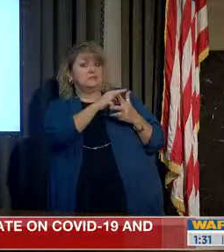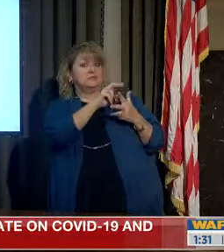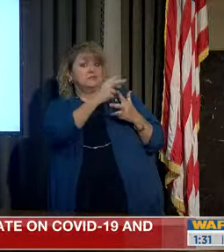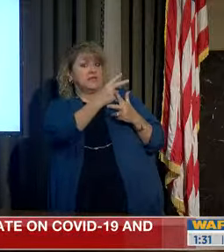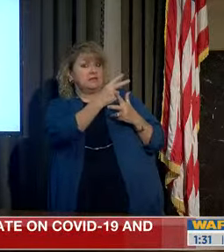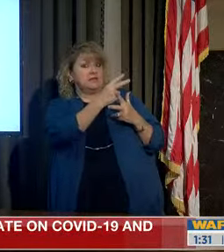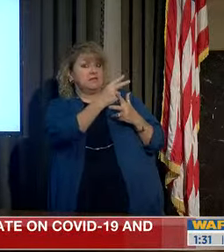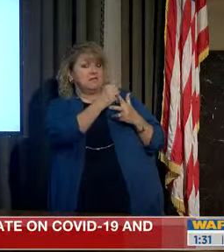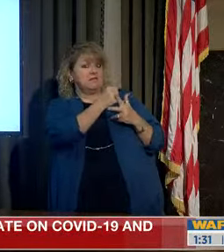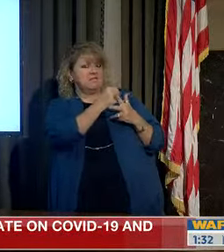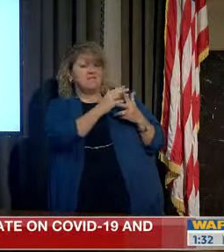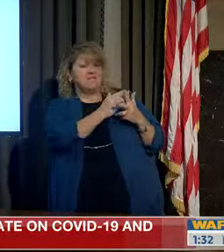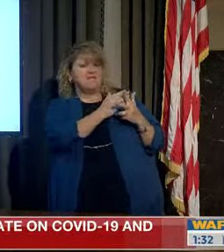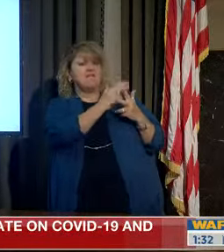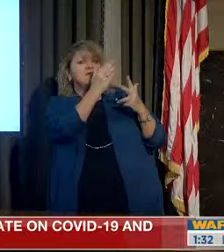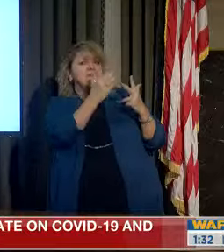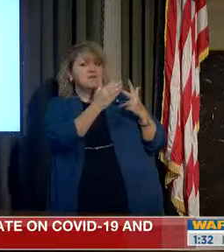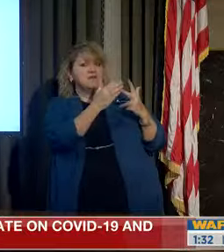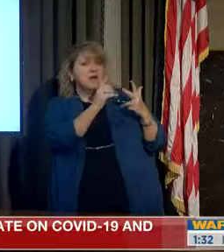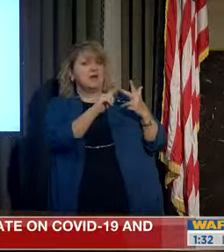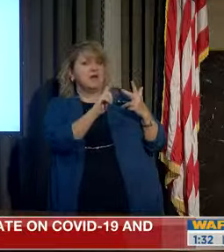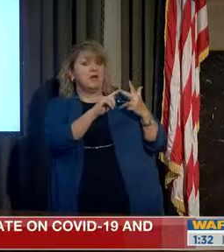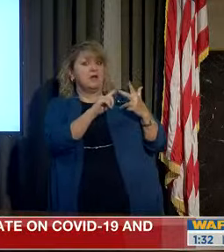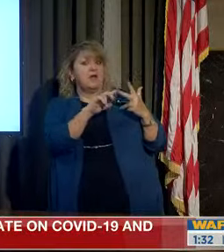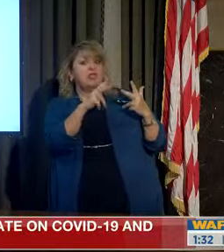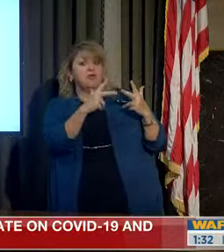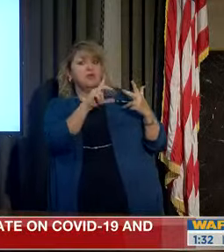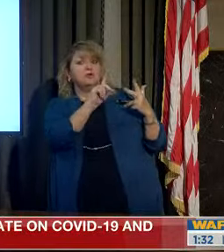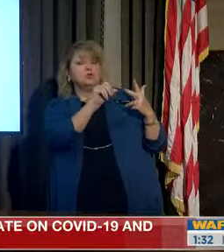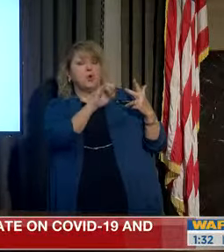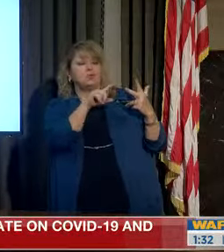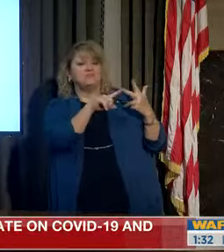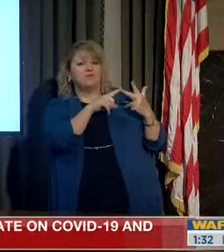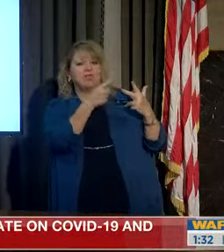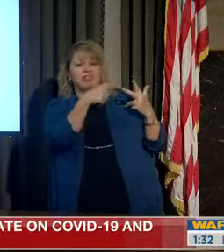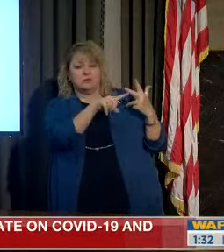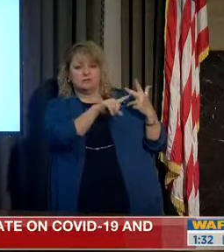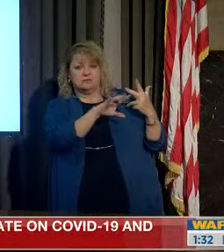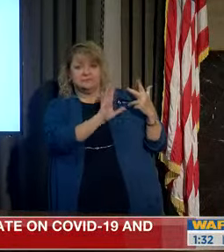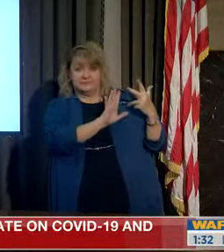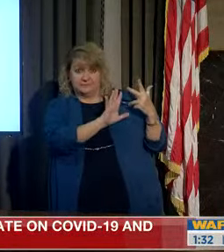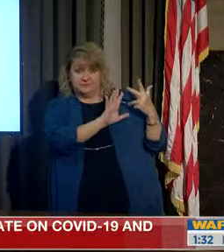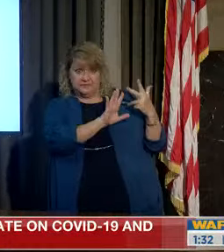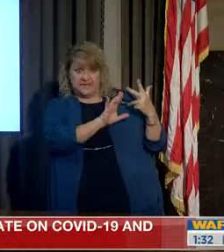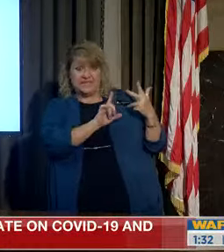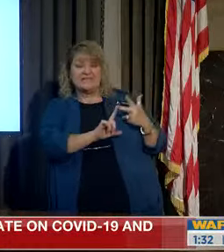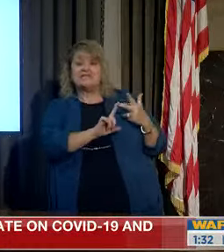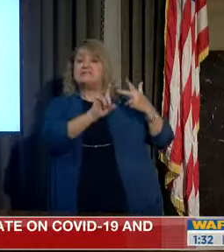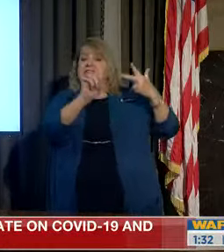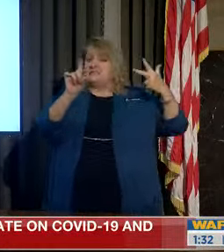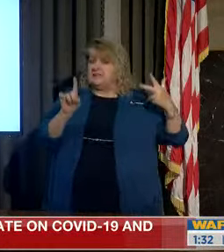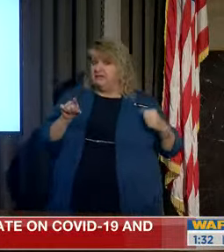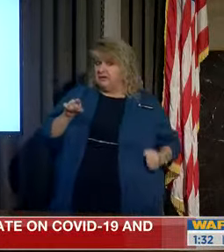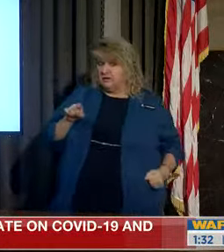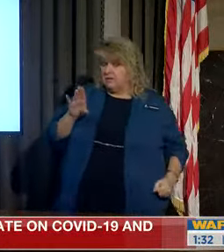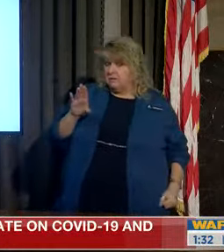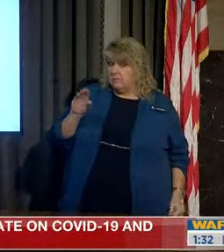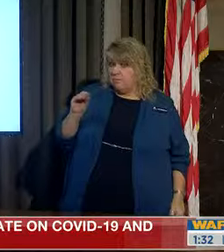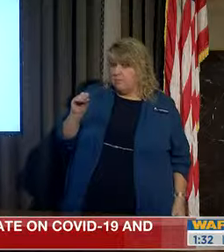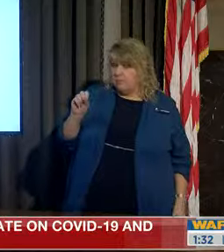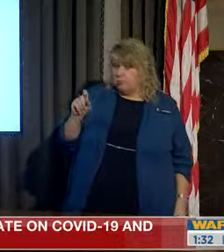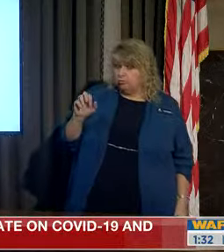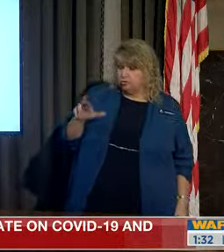new. What is new now is if you got Pfizer and you